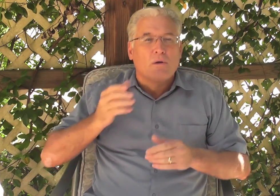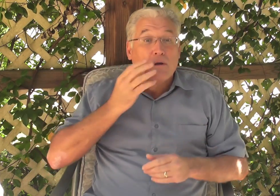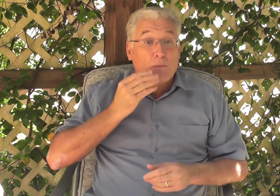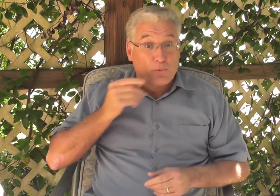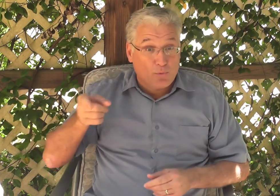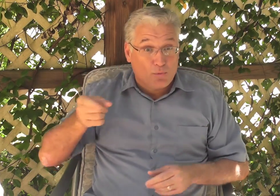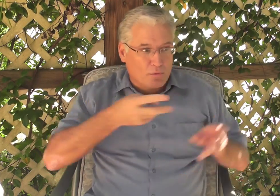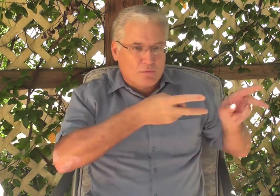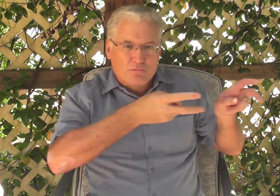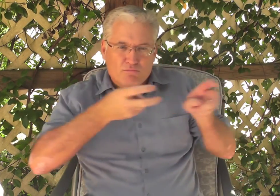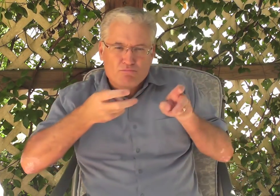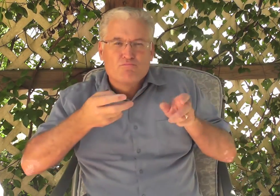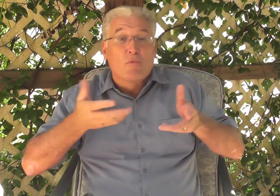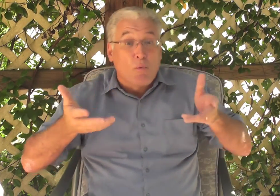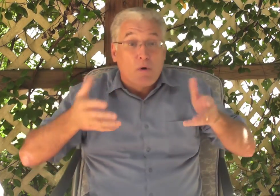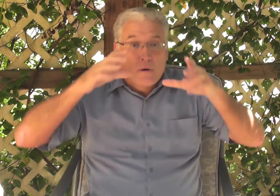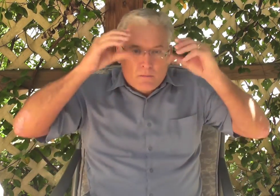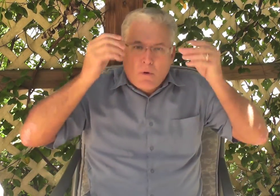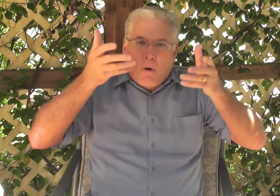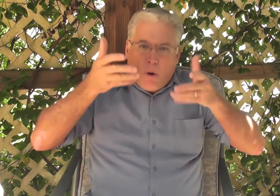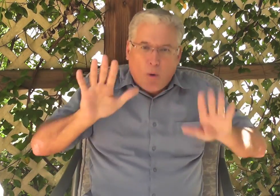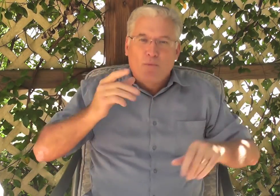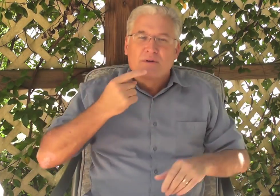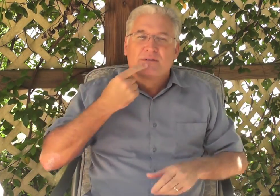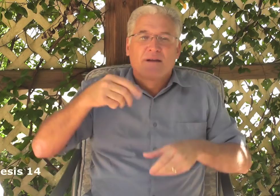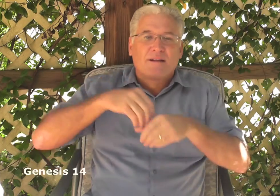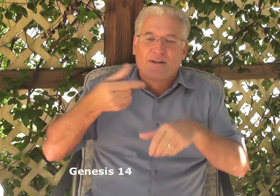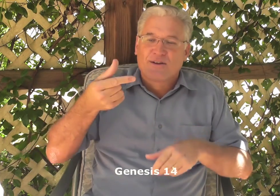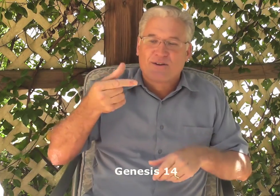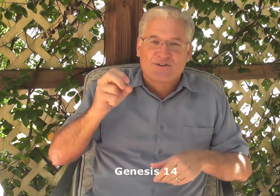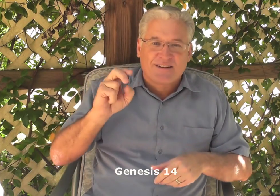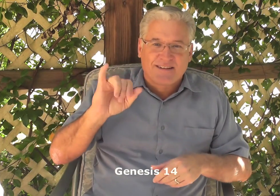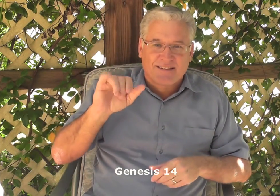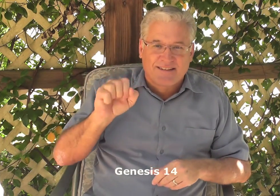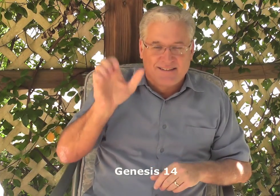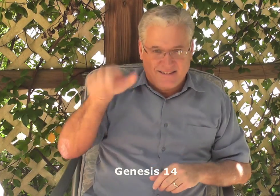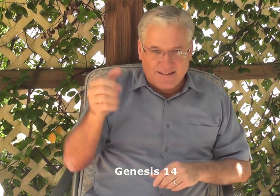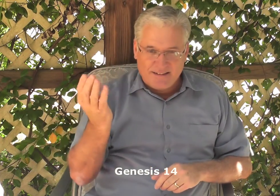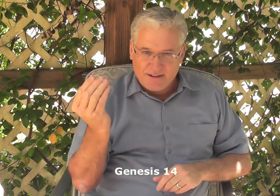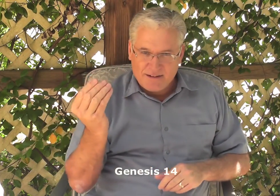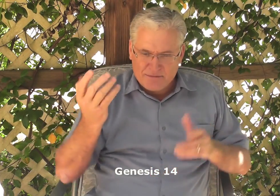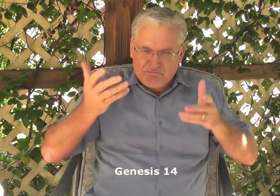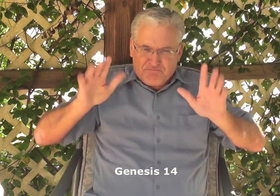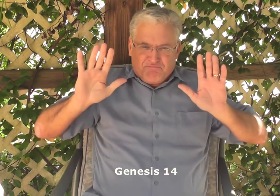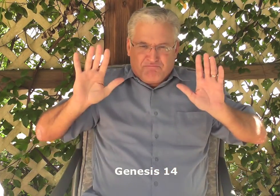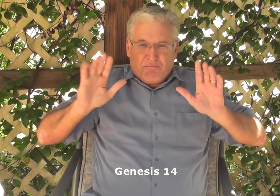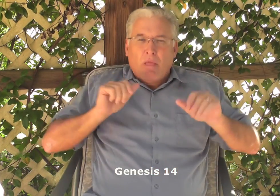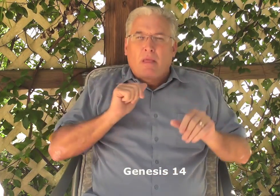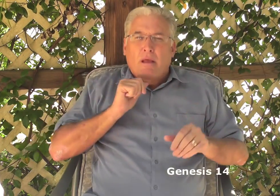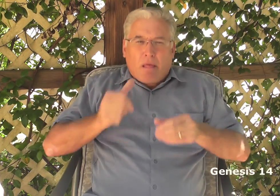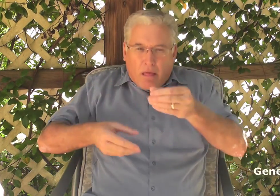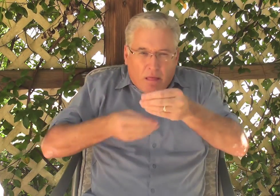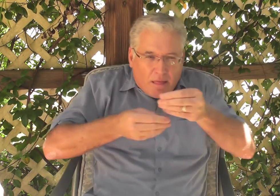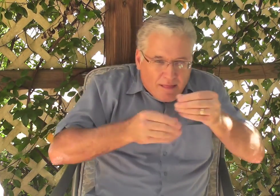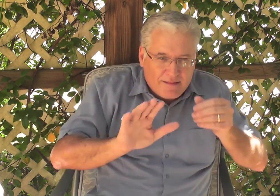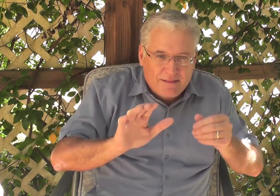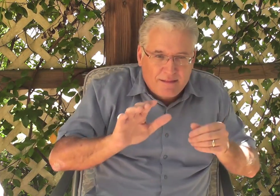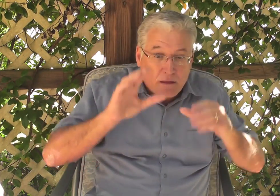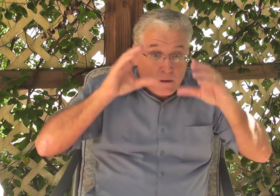it discusses that the writer took information that was written down in Genesis 14 by Moses. He didn't add anything to